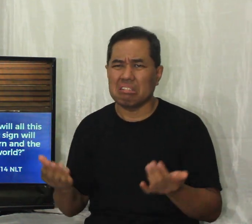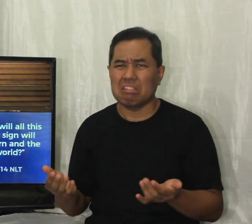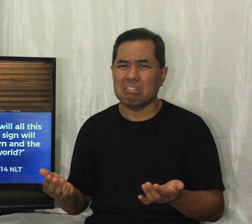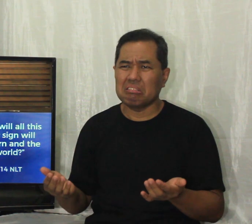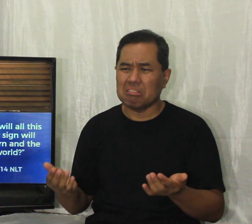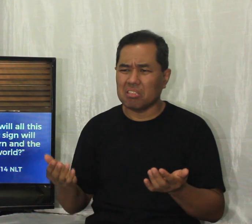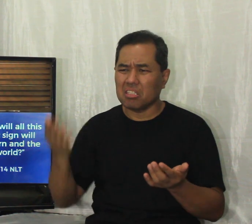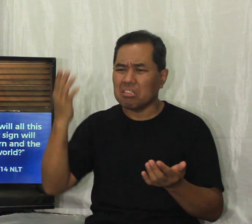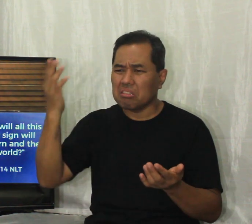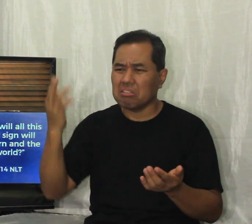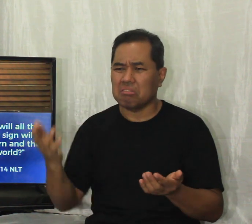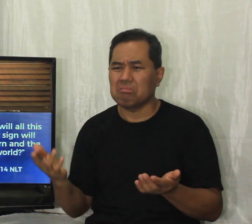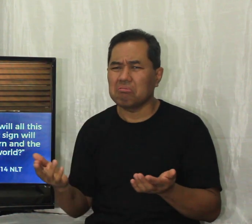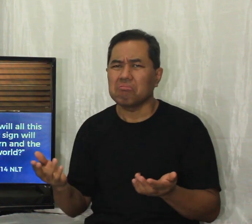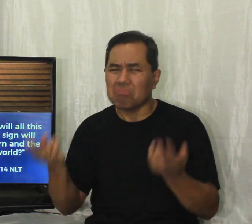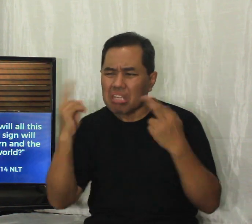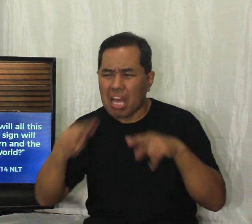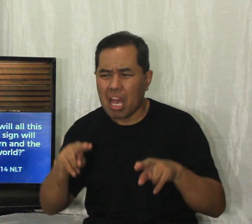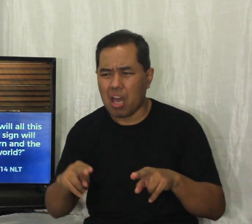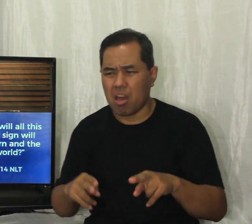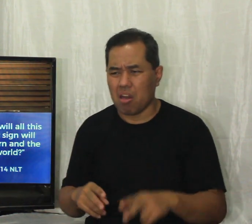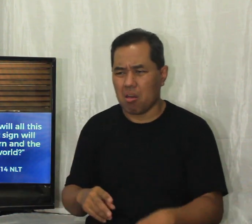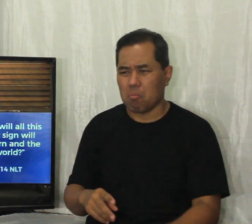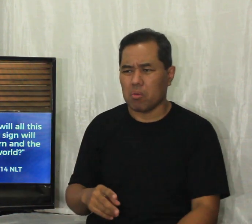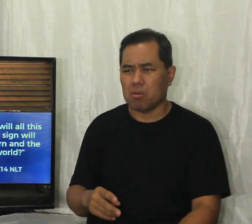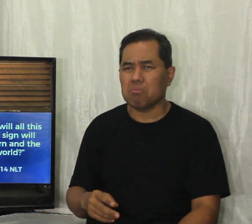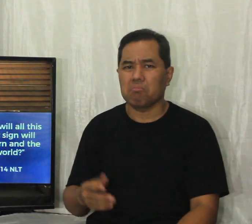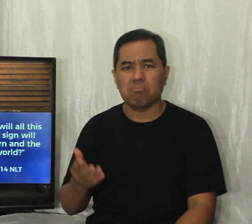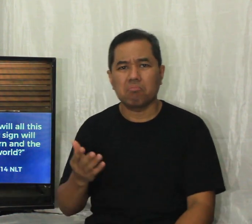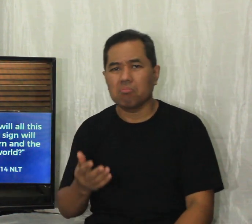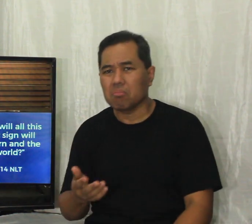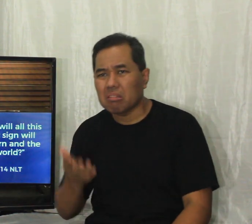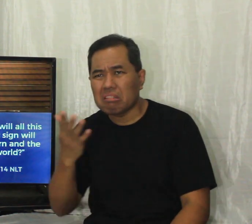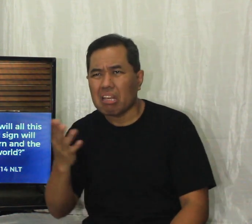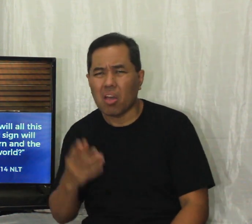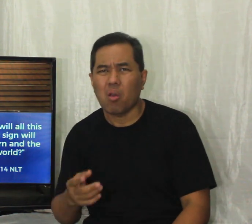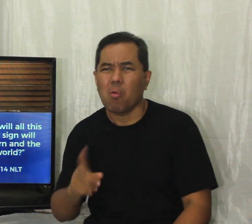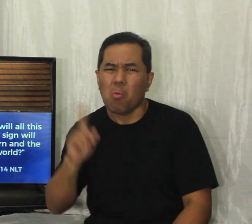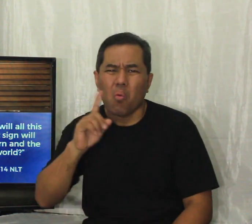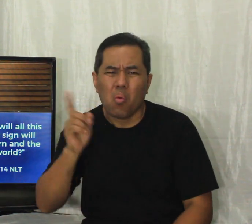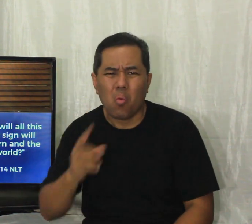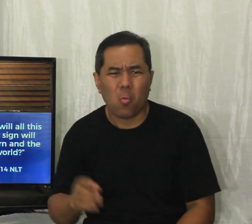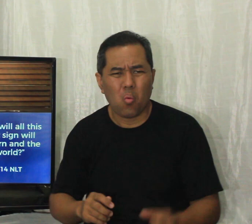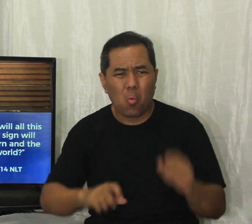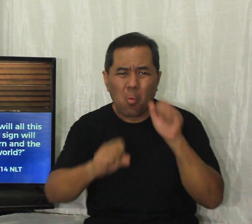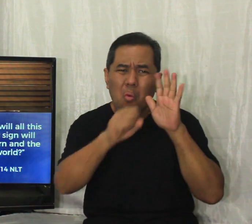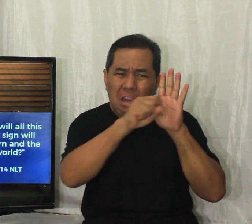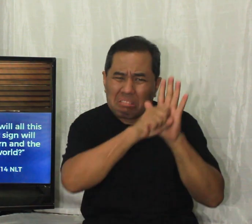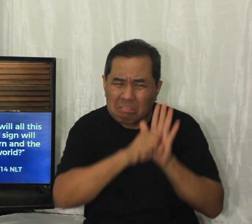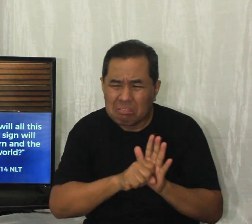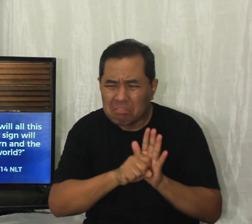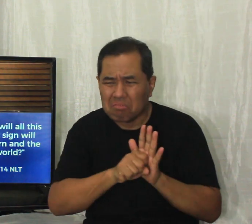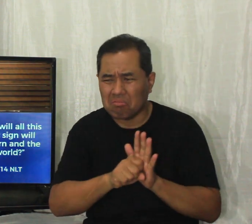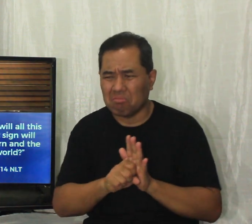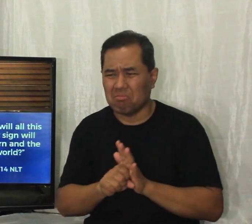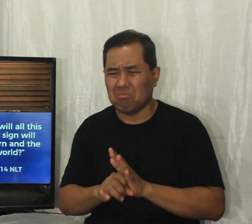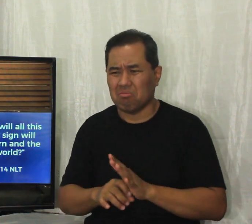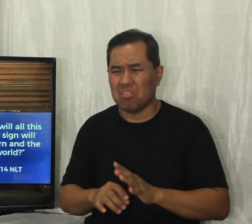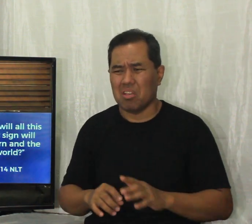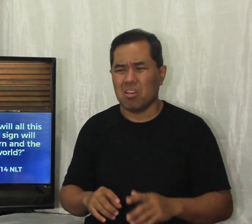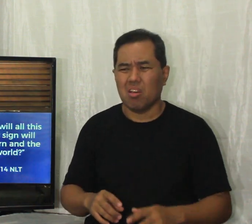show his soon return. And so just like maybe some of us who have been Christians for a while, you know, some of us